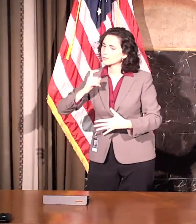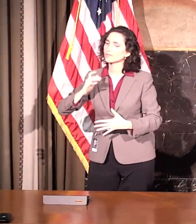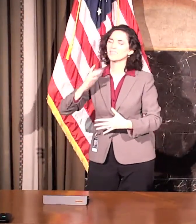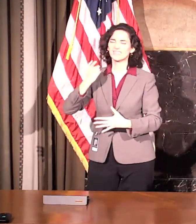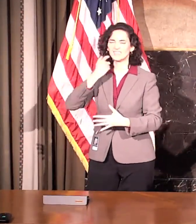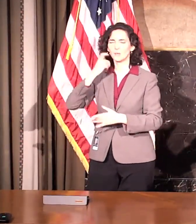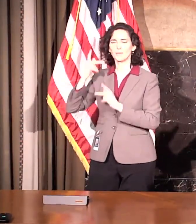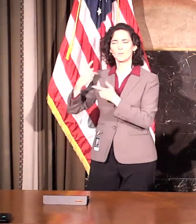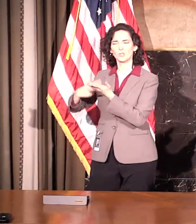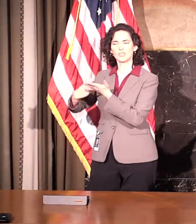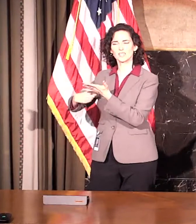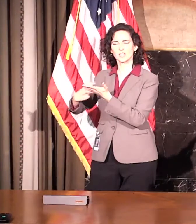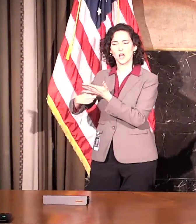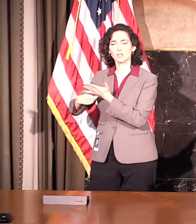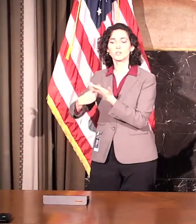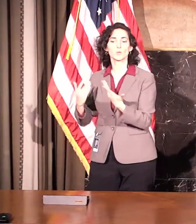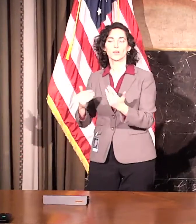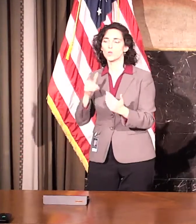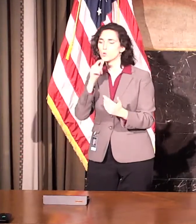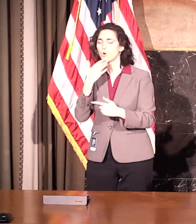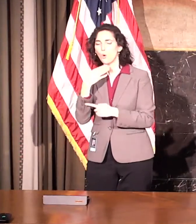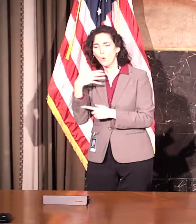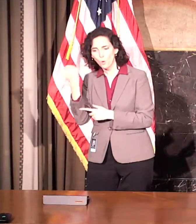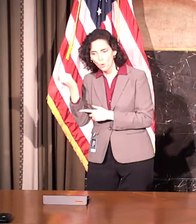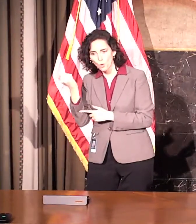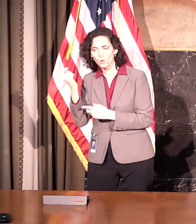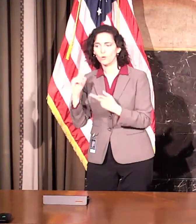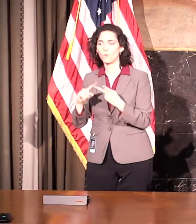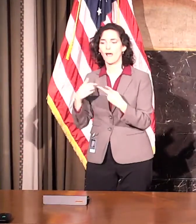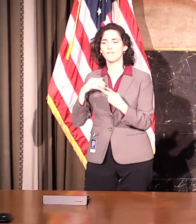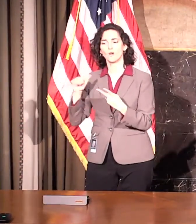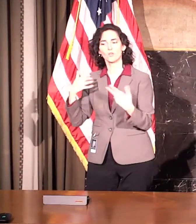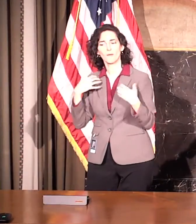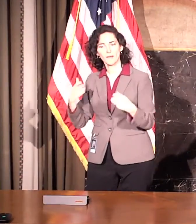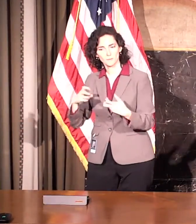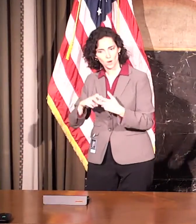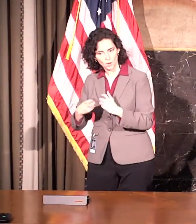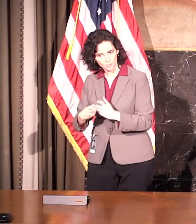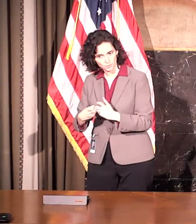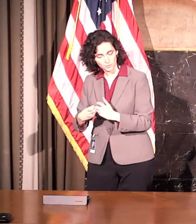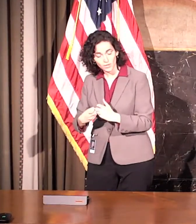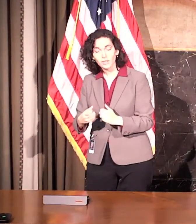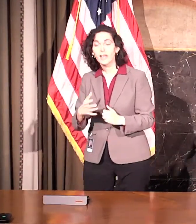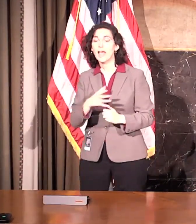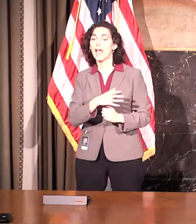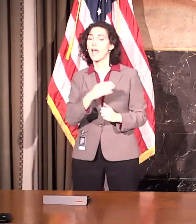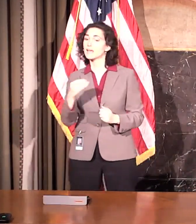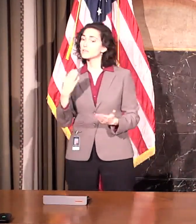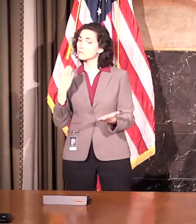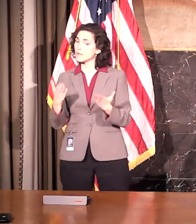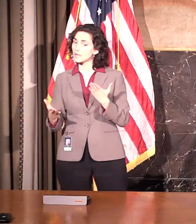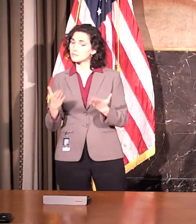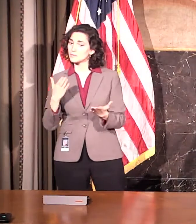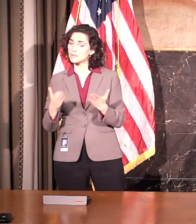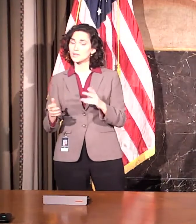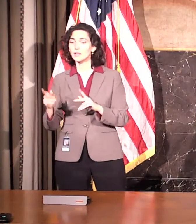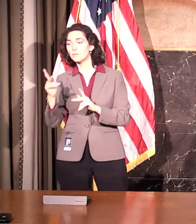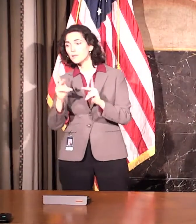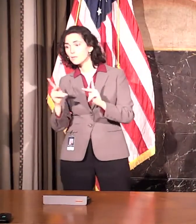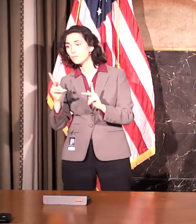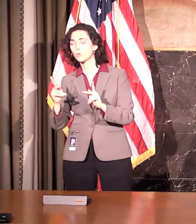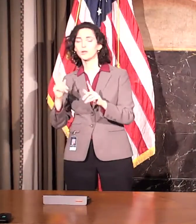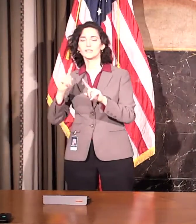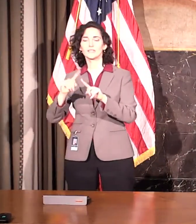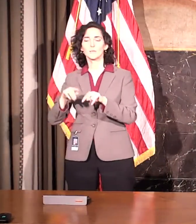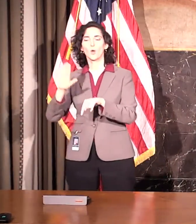just talking about who are advanced in age and have comorbid health conditions, but it will also include perhaps people by